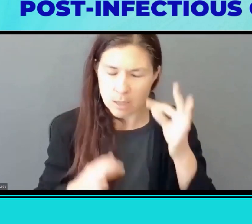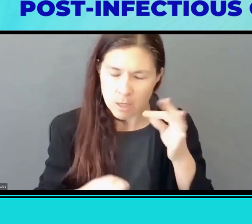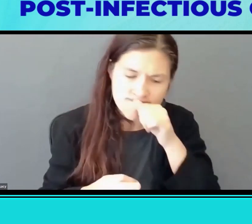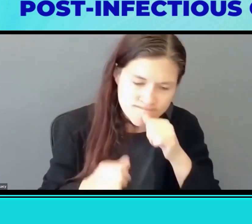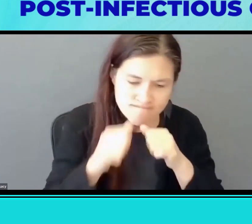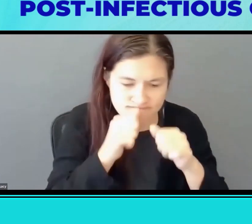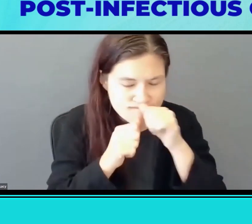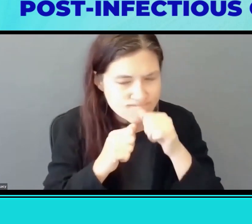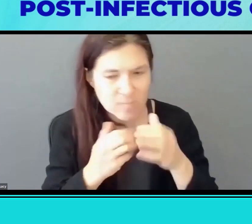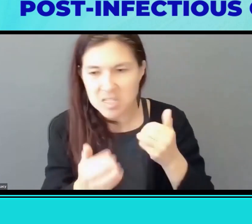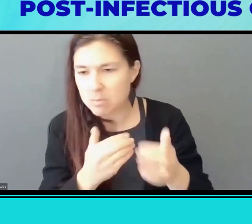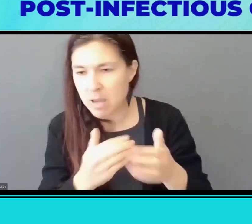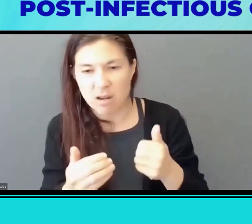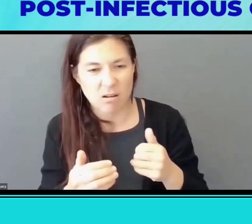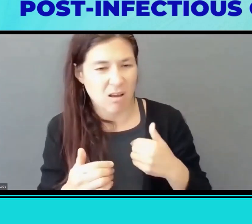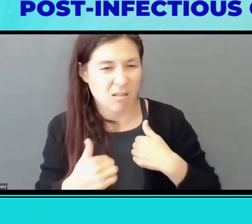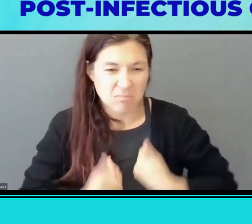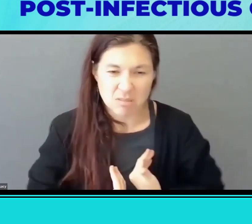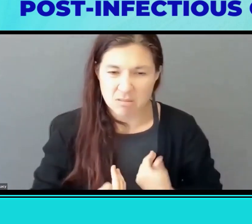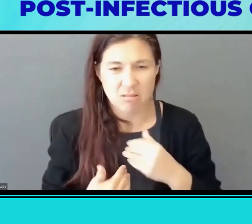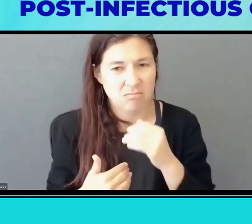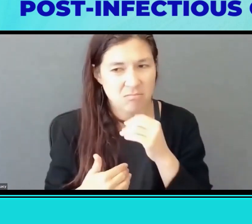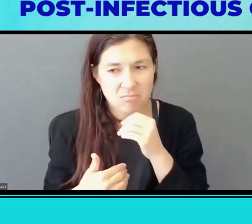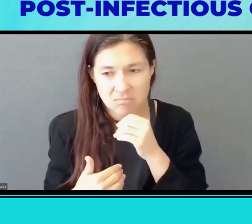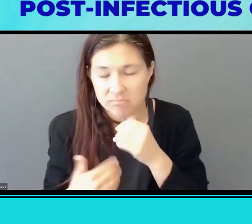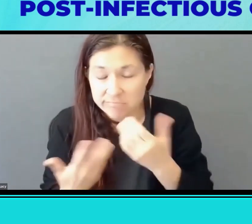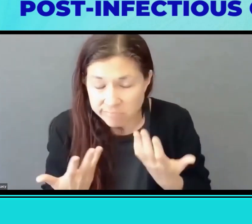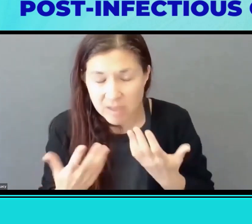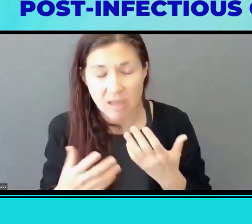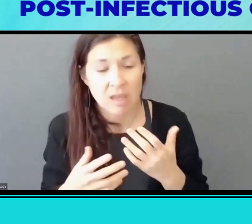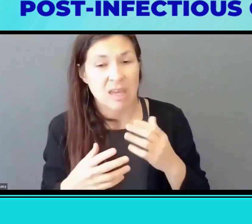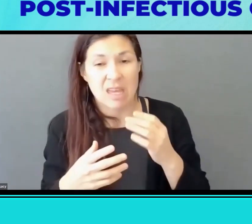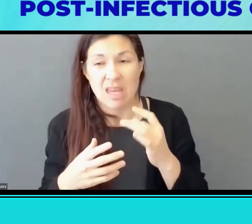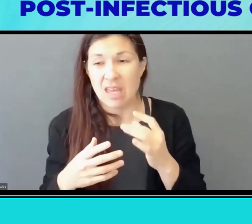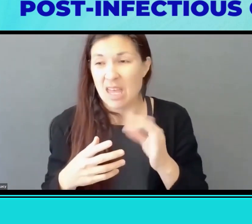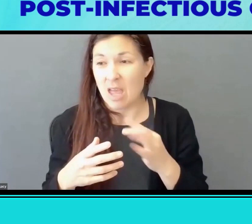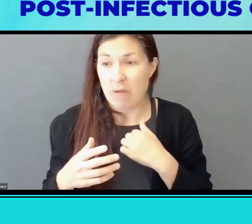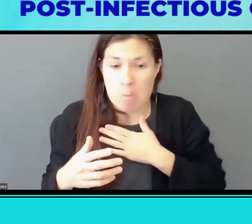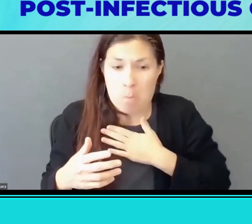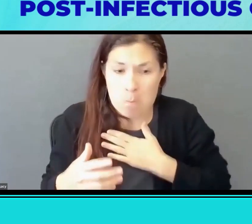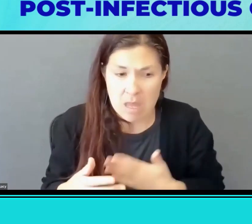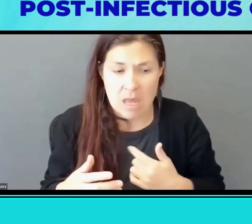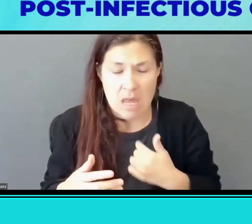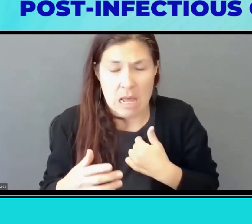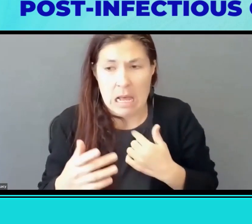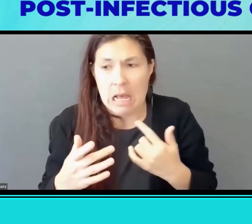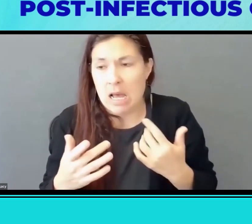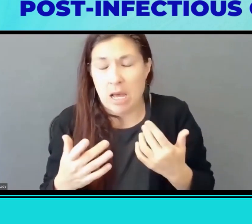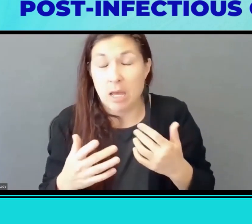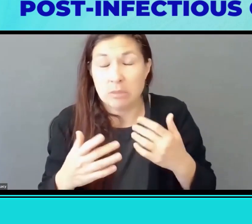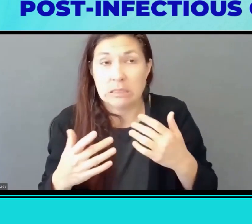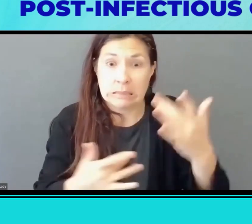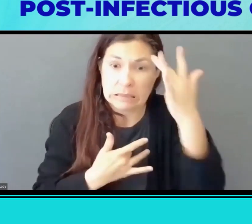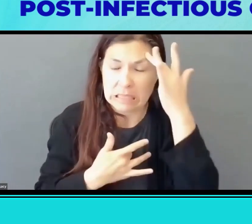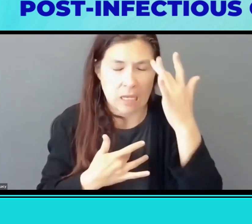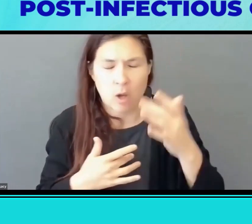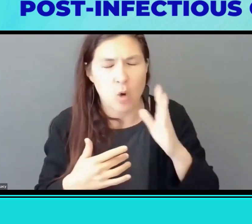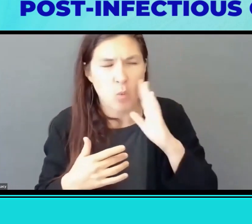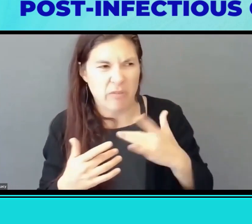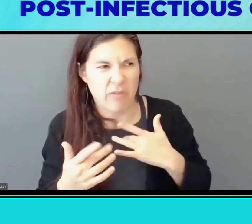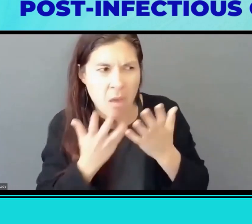when I suddenly got a lot worse and developed the full slate of ME/CFS symptoms. At the time, I was doing a PhD at NYU and had been